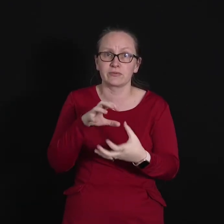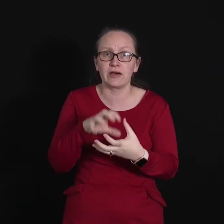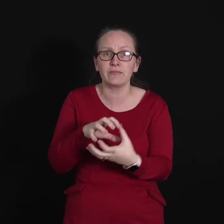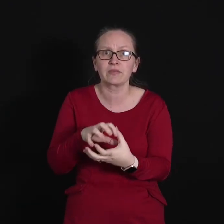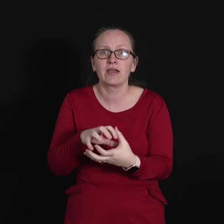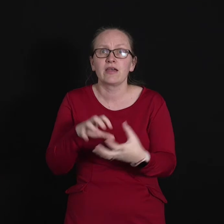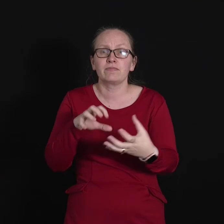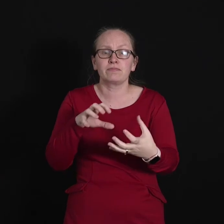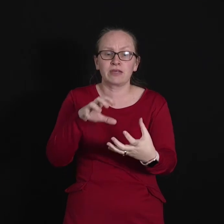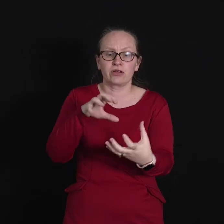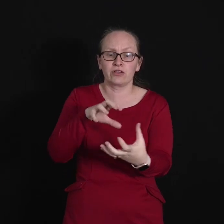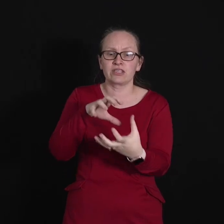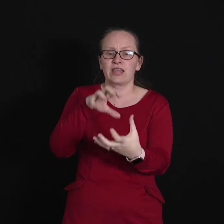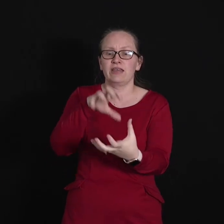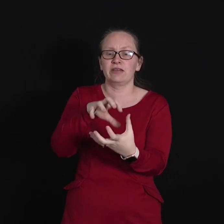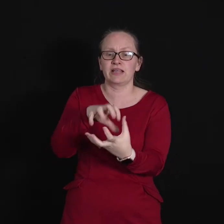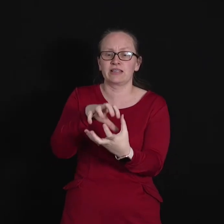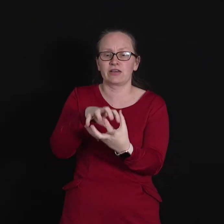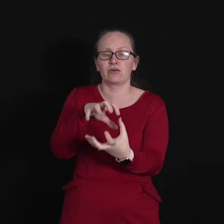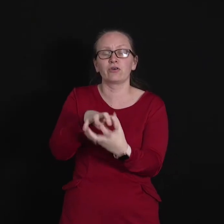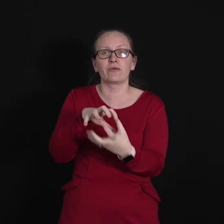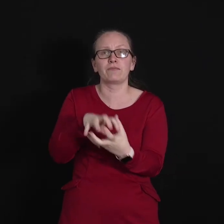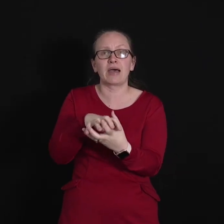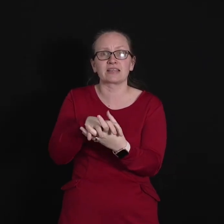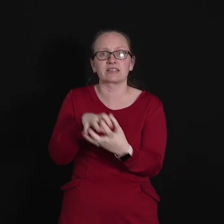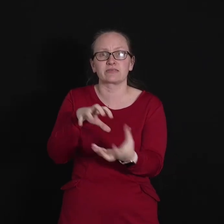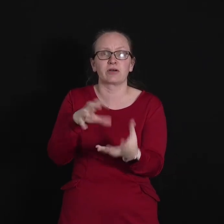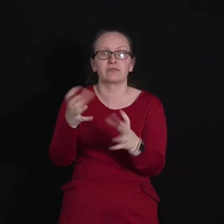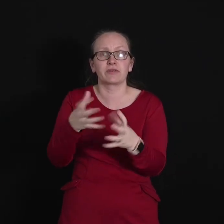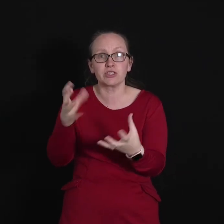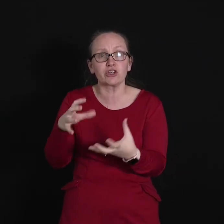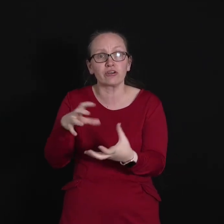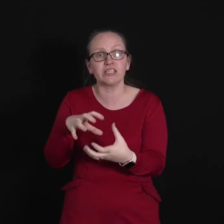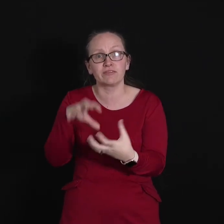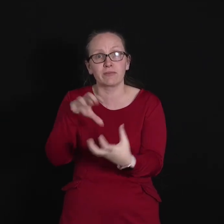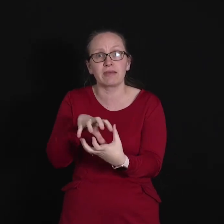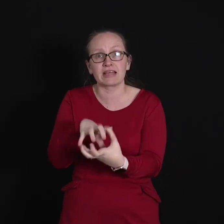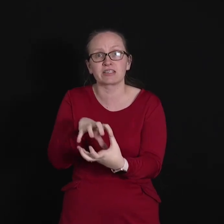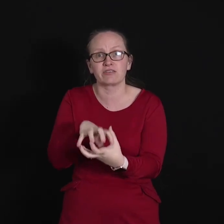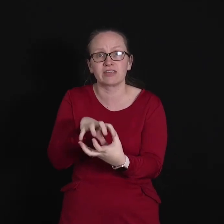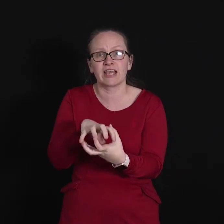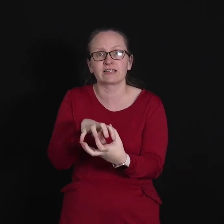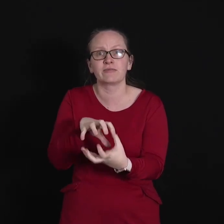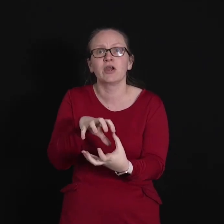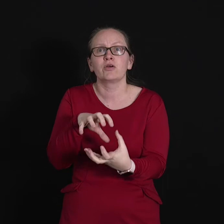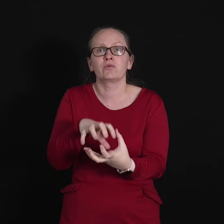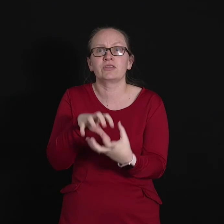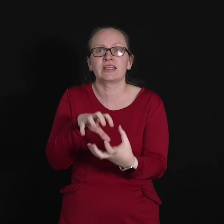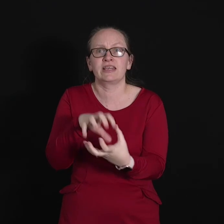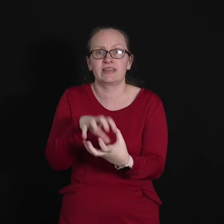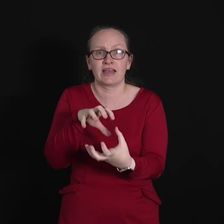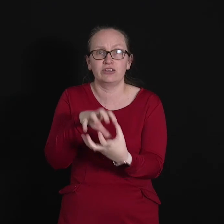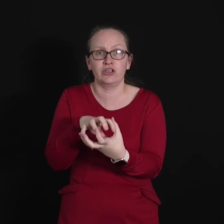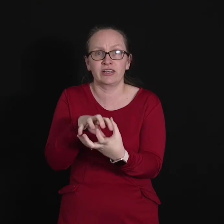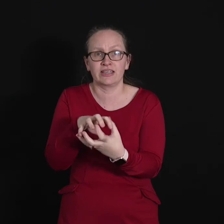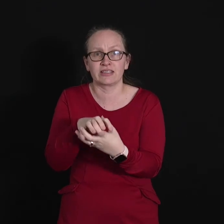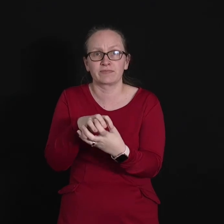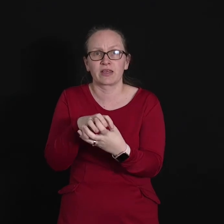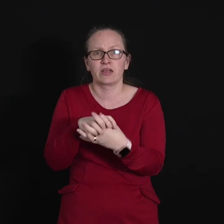well, because he realized that all the mass, well, the majority of the mass of the atom was in that nucleus.